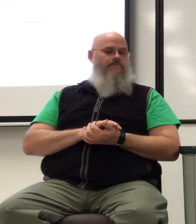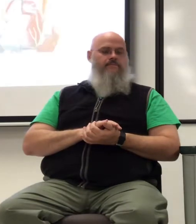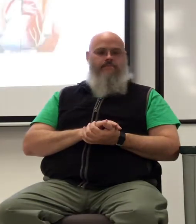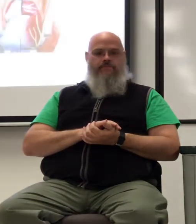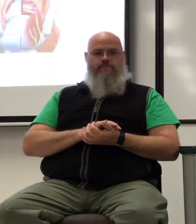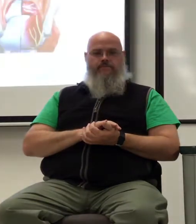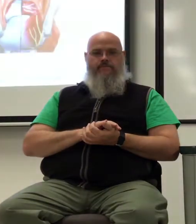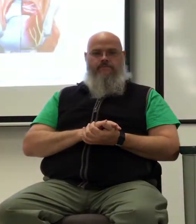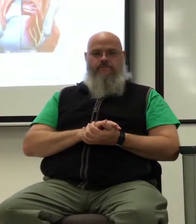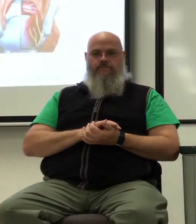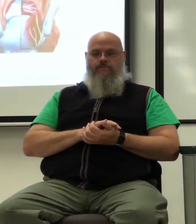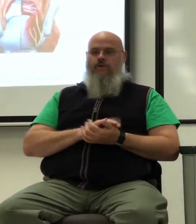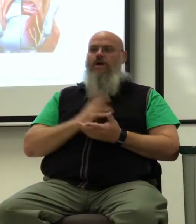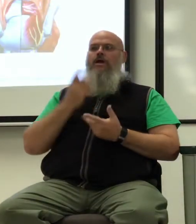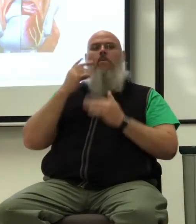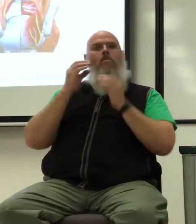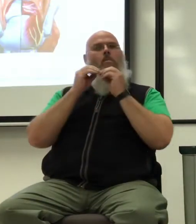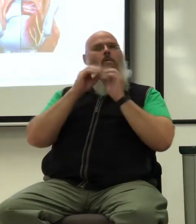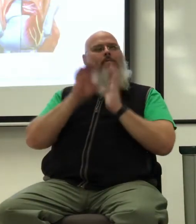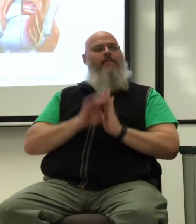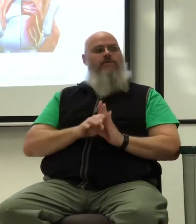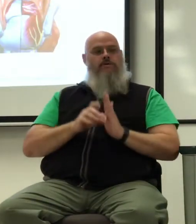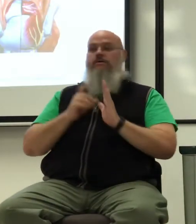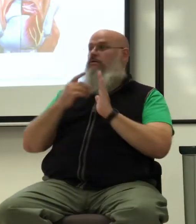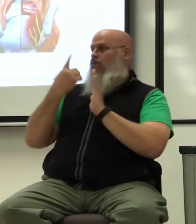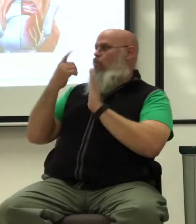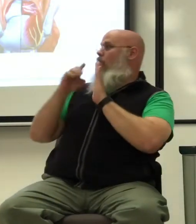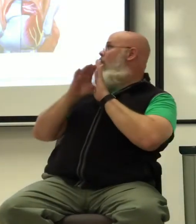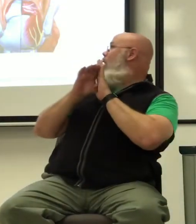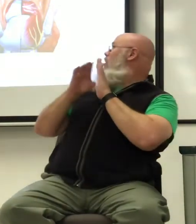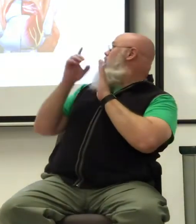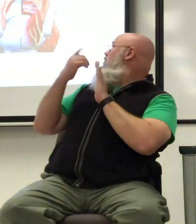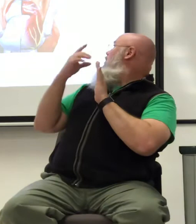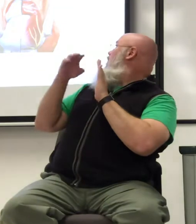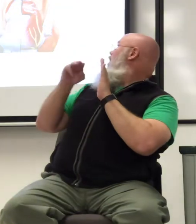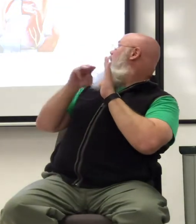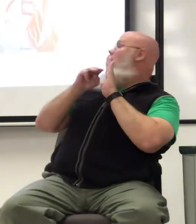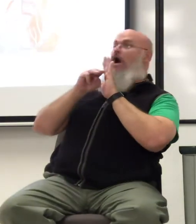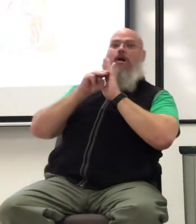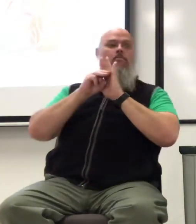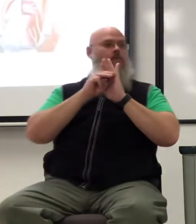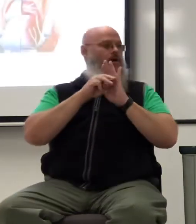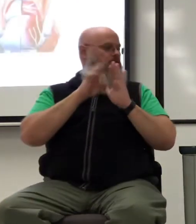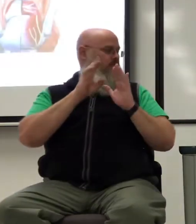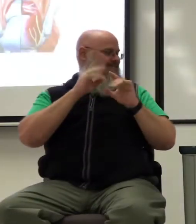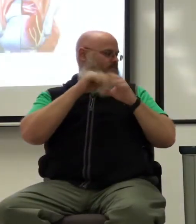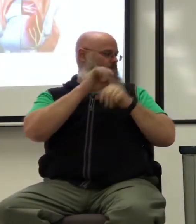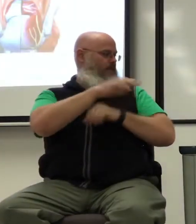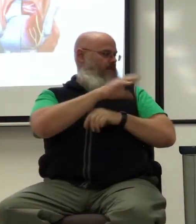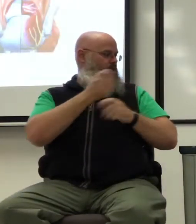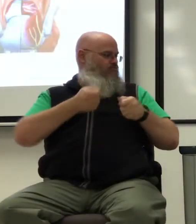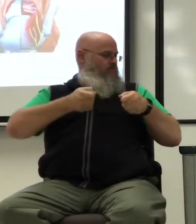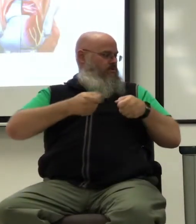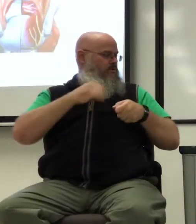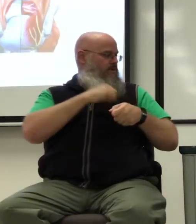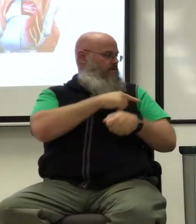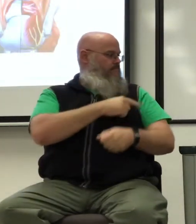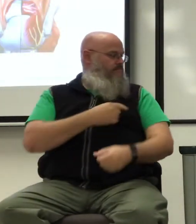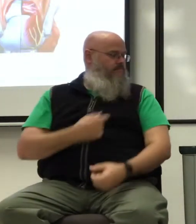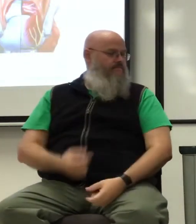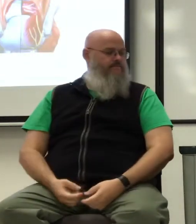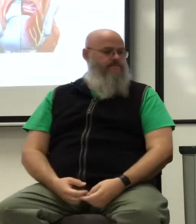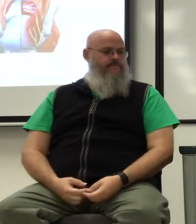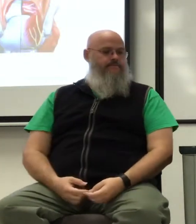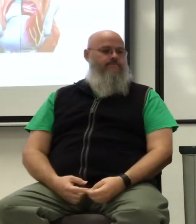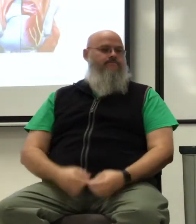Alright, let's look at some more pictures here. This is a picture of a model I have. It's this model in this tray here. And try to put it